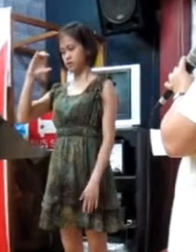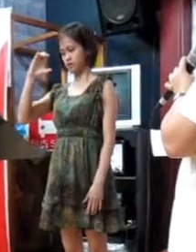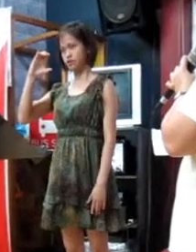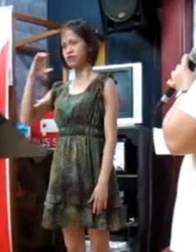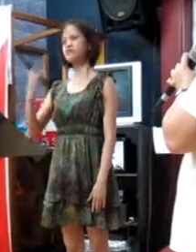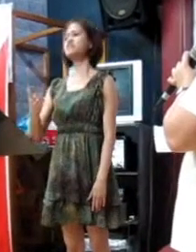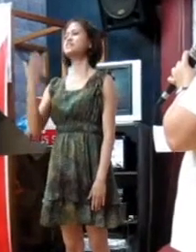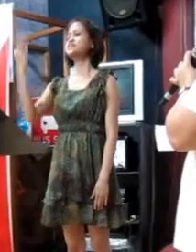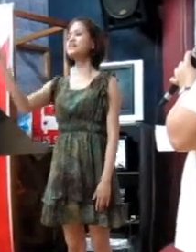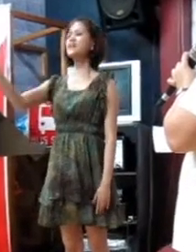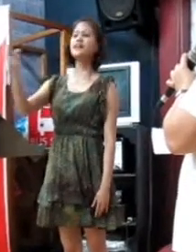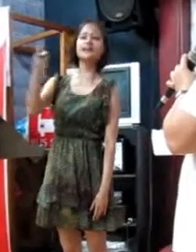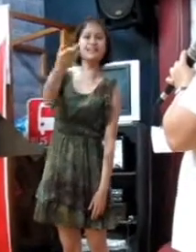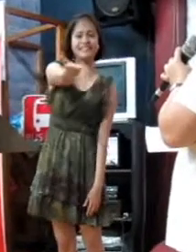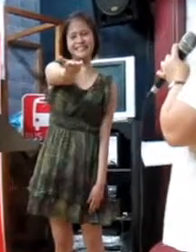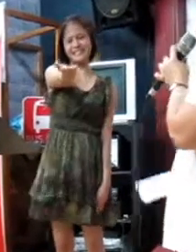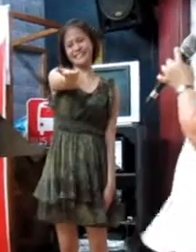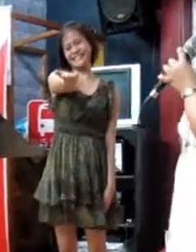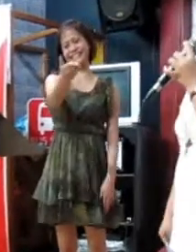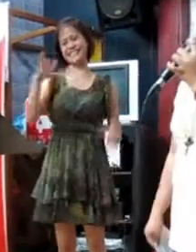Trinity Incorporated,